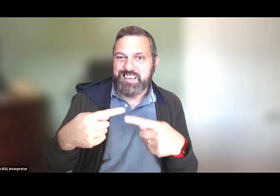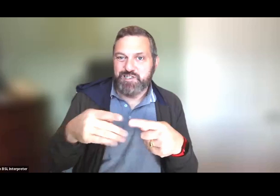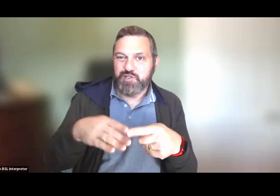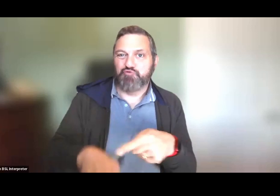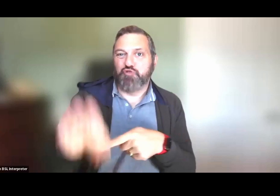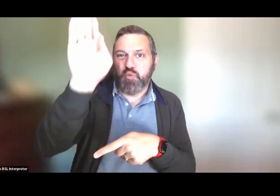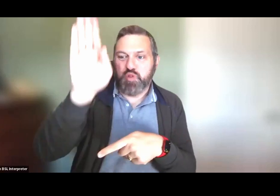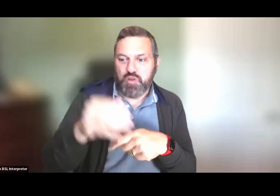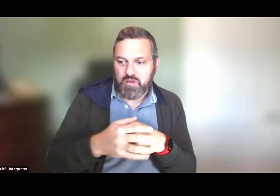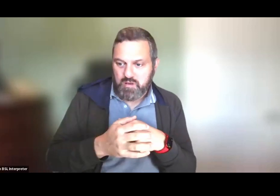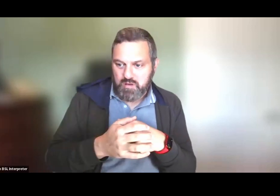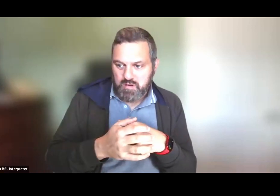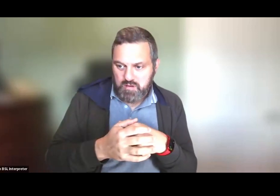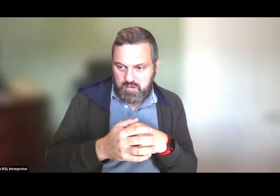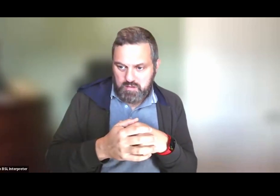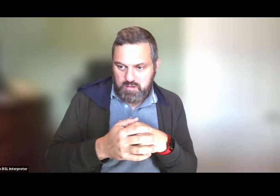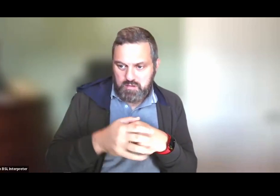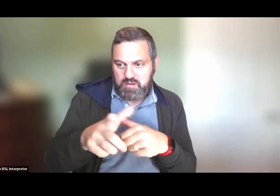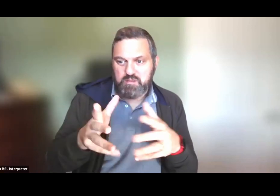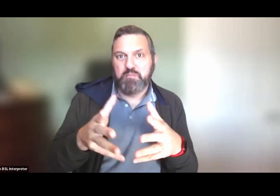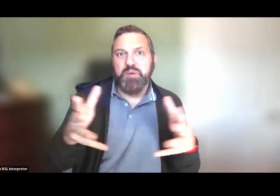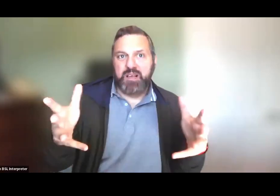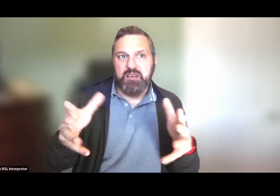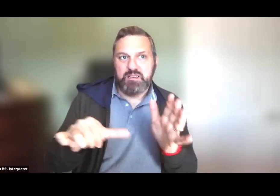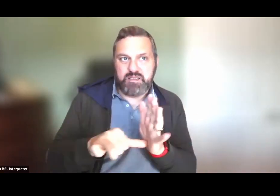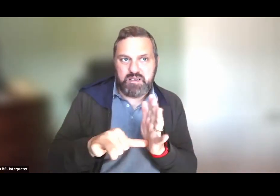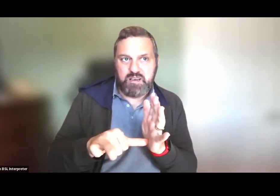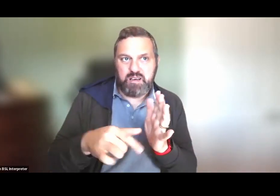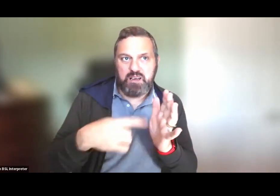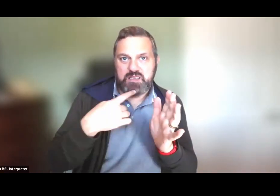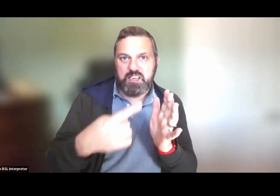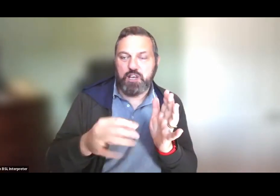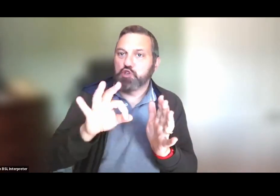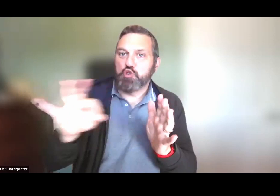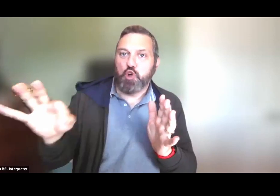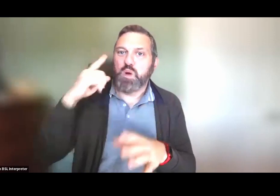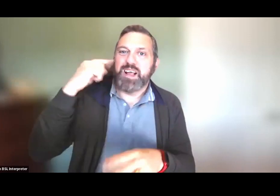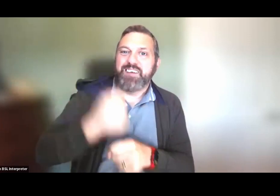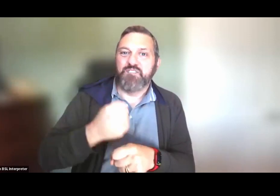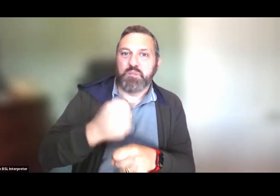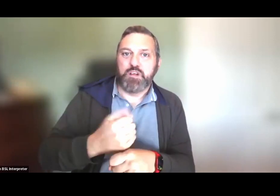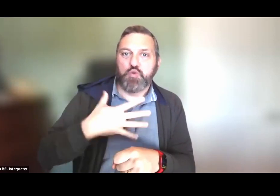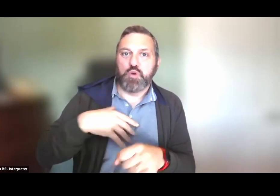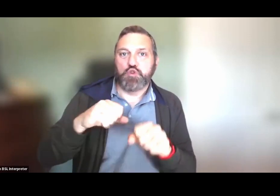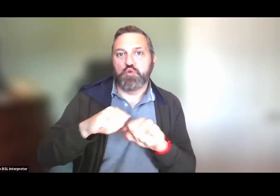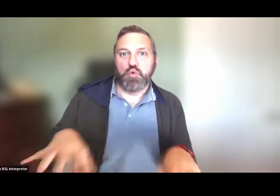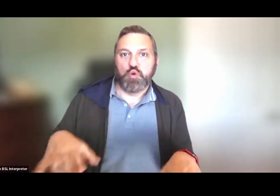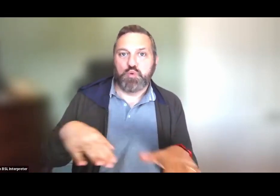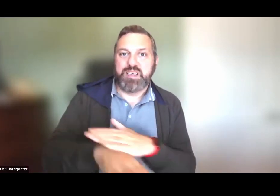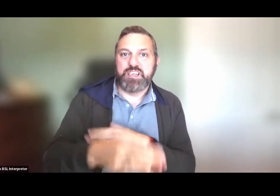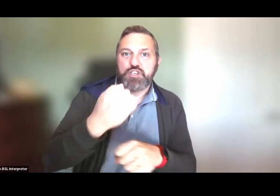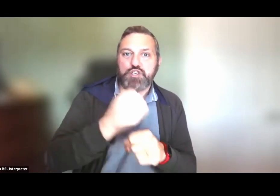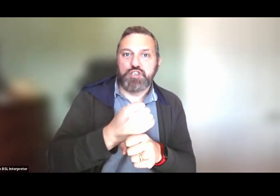geopolitical lock-in that we face is a really big one. So I often say, you know, no government wants to lose their place in the G20 family